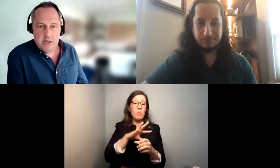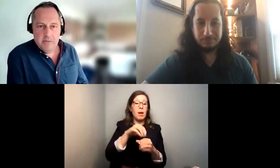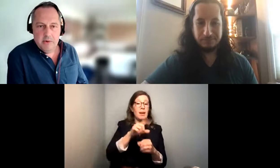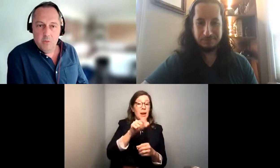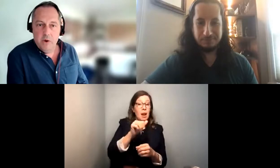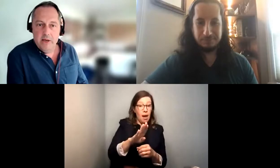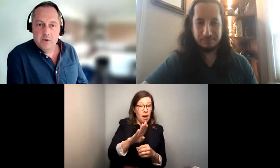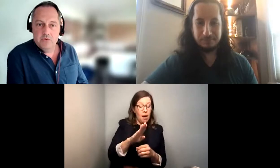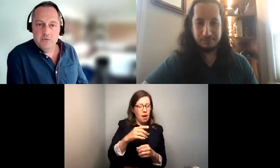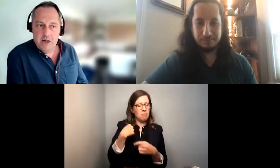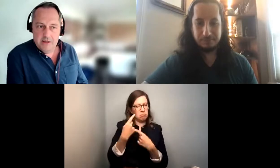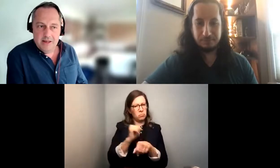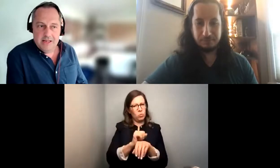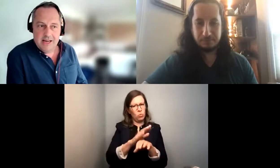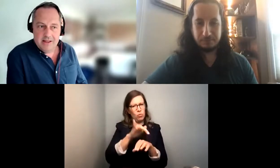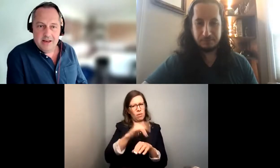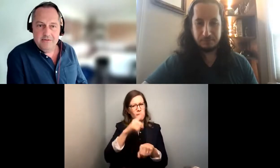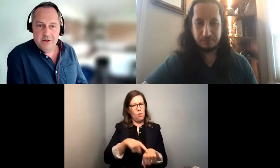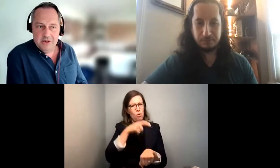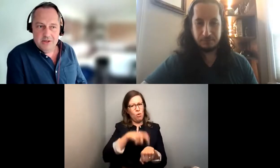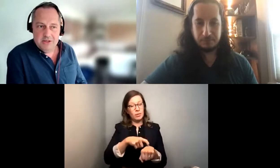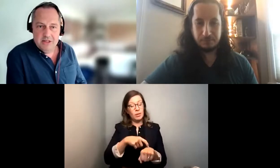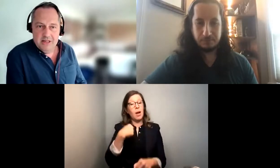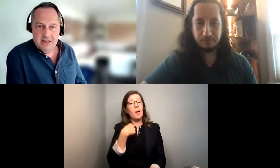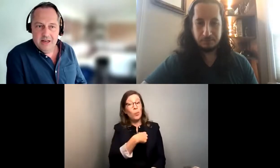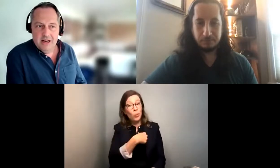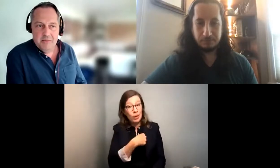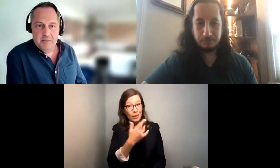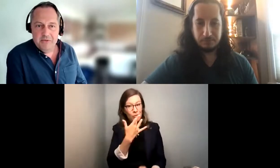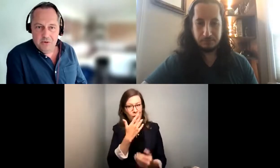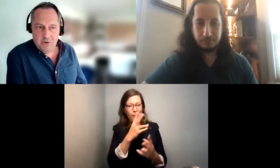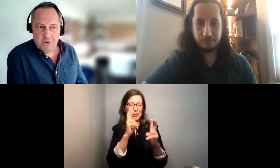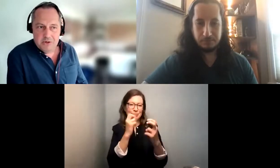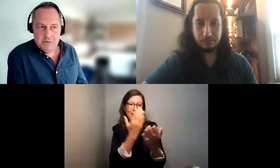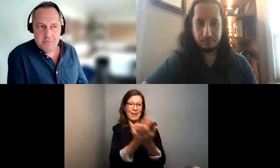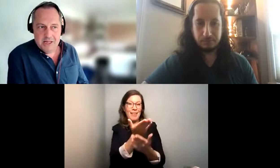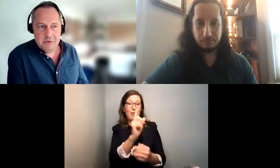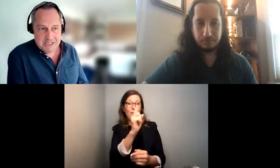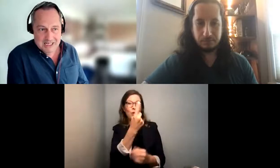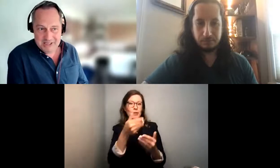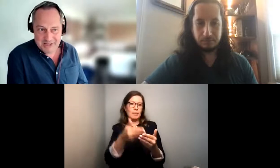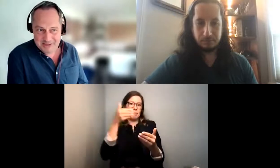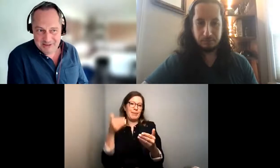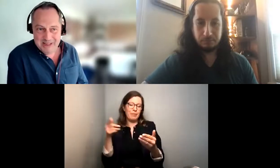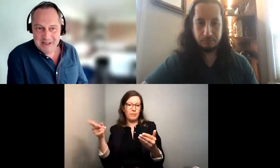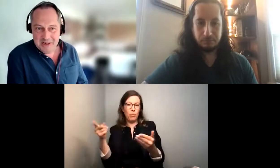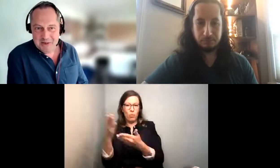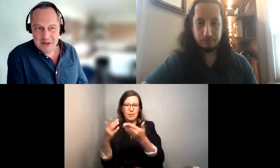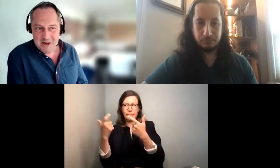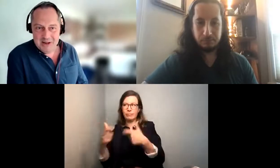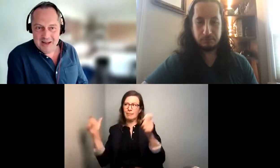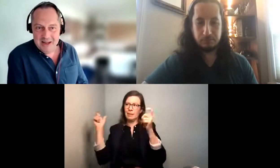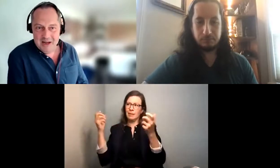a long time, and we would rather get there first before some big multinational